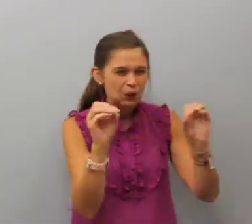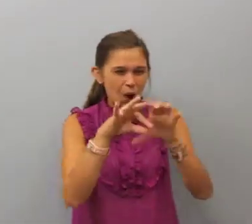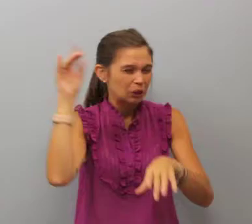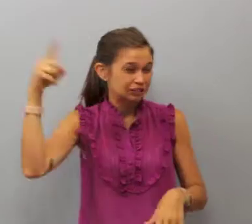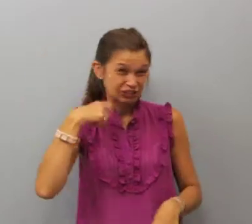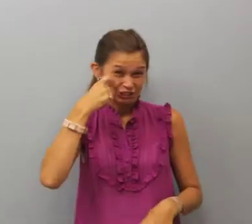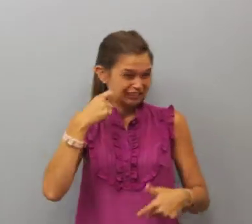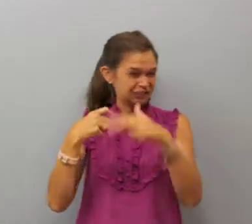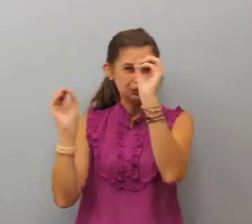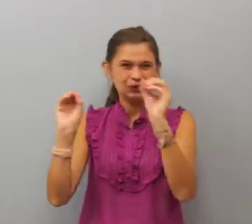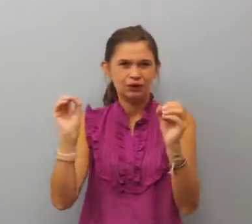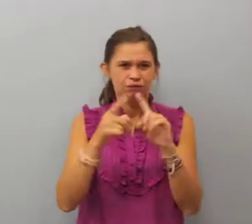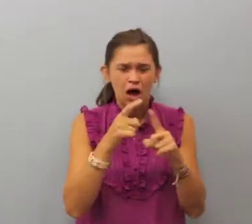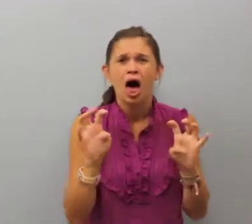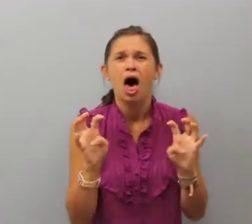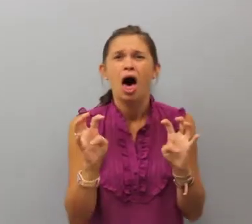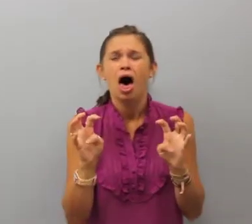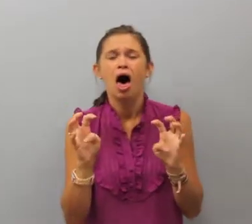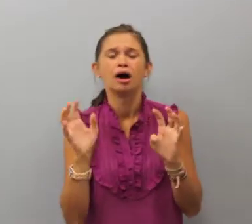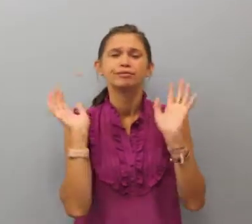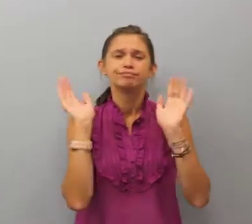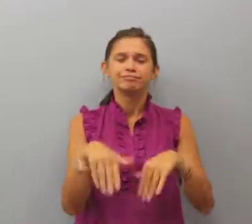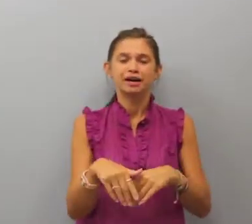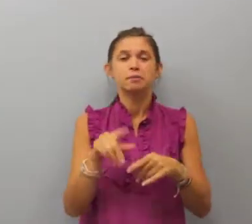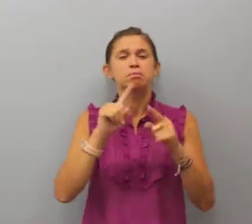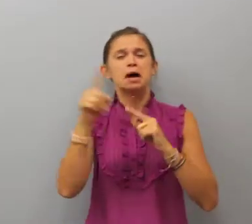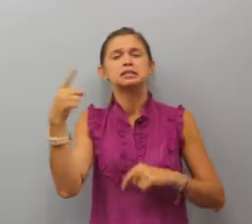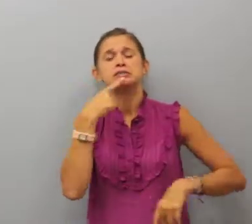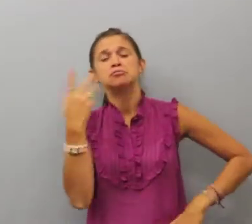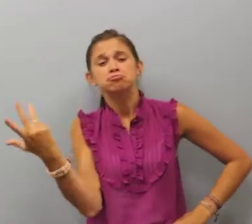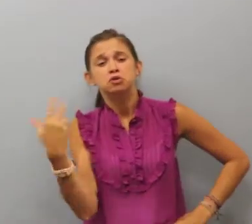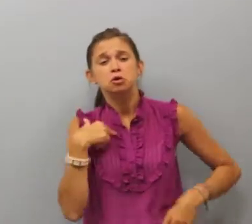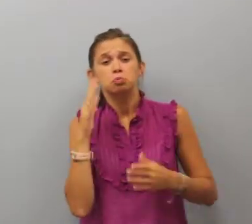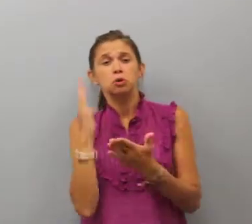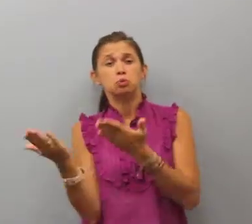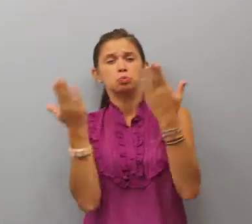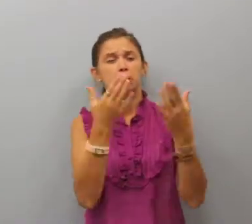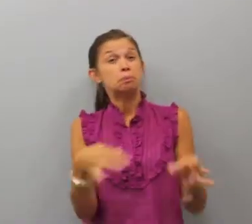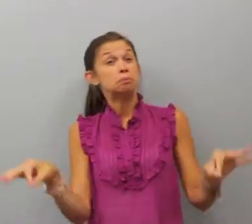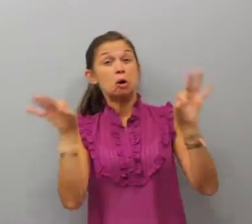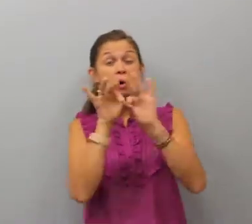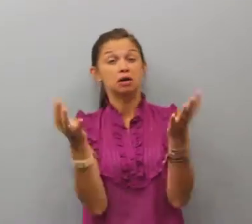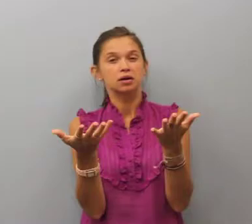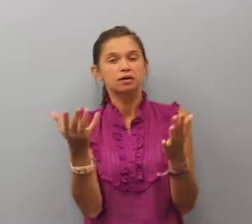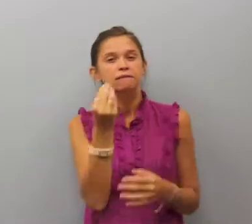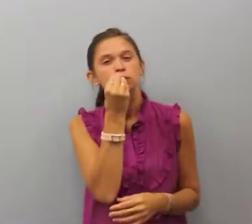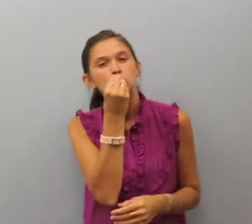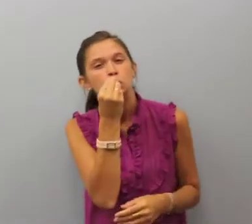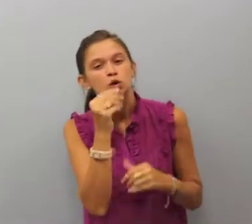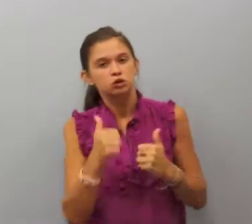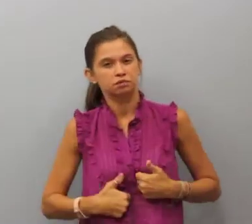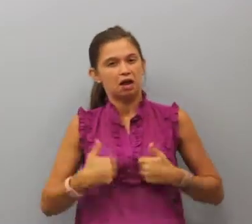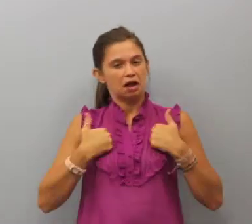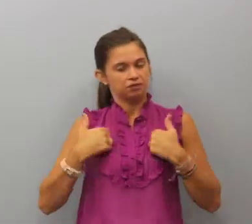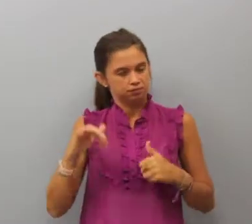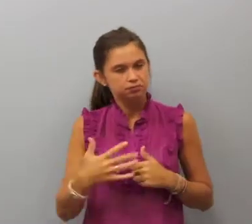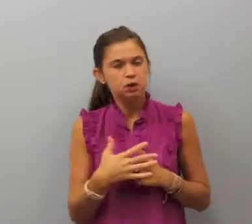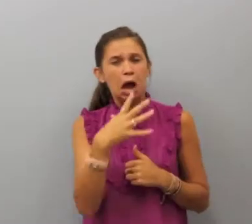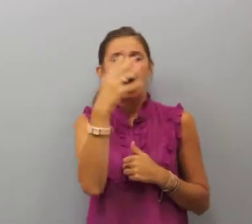did it. They dared him to do it. He did. He came back. He says, there is no Max. But you know what? If there were, just